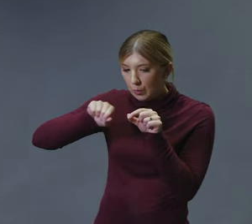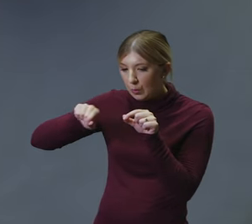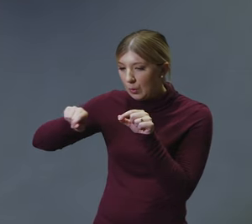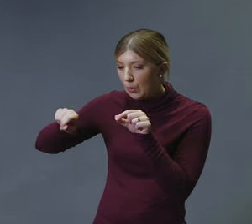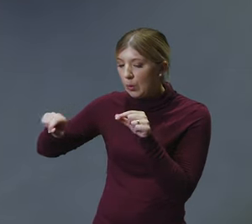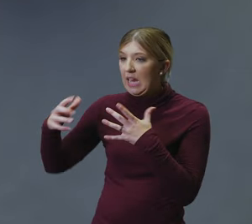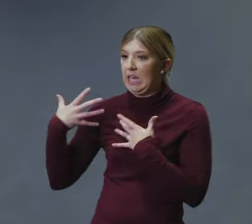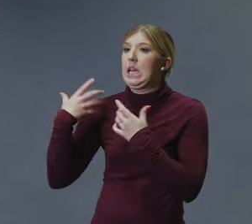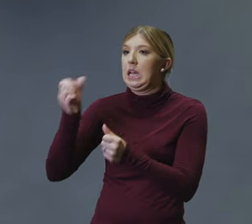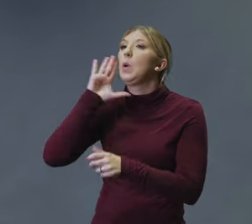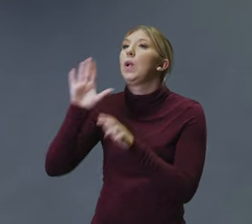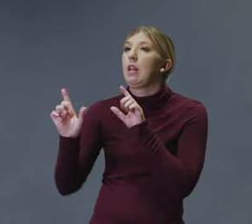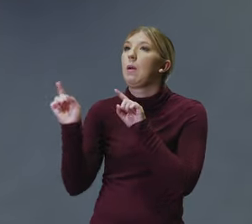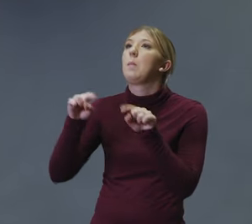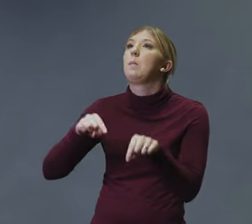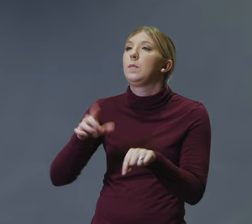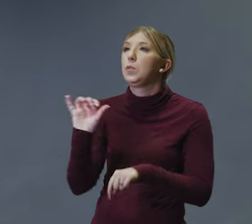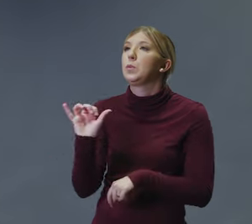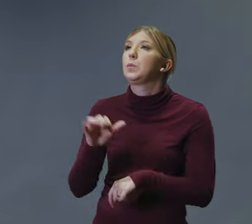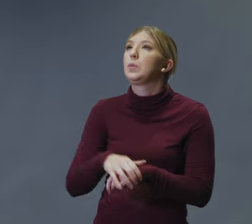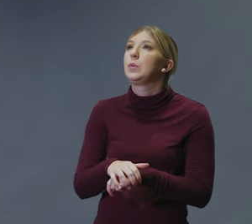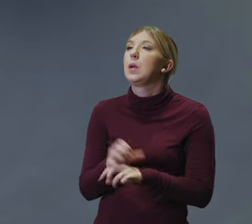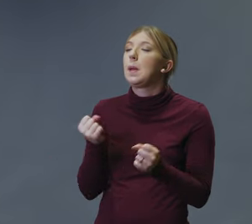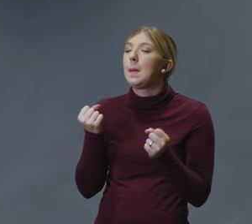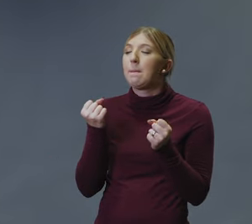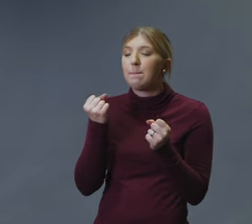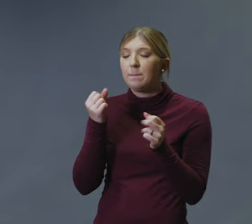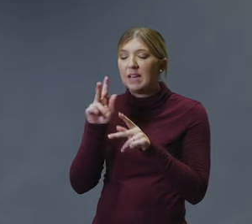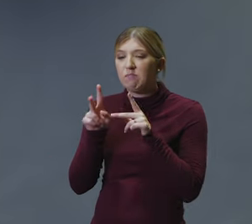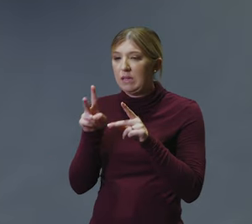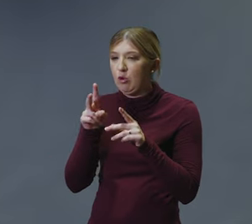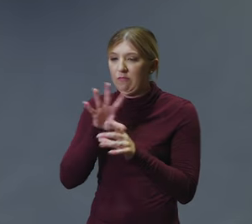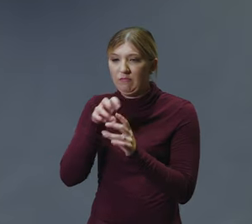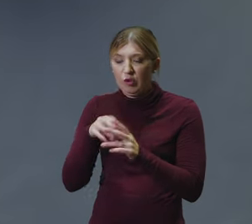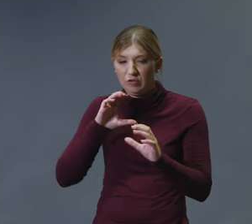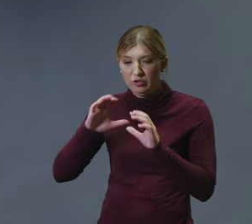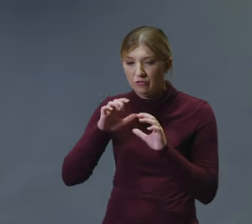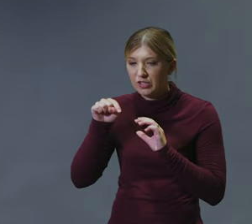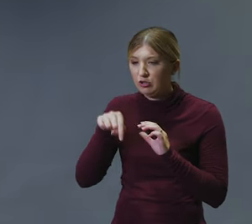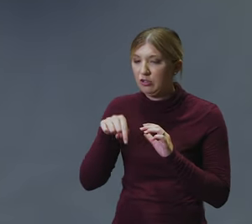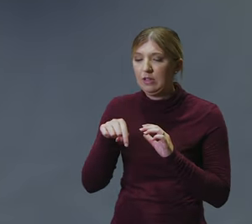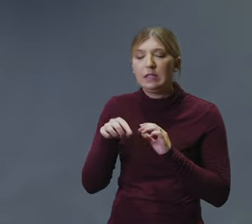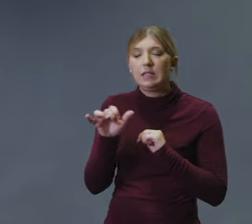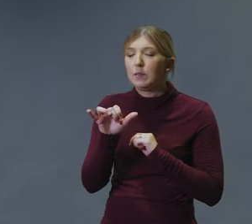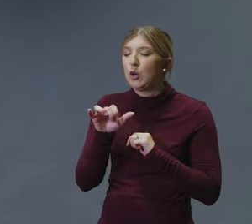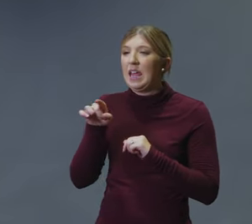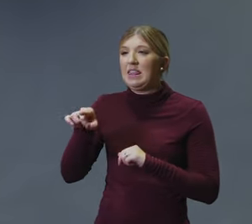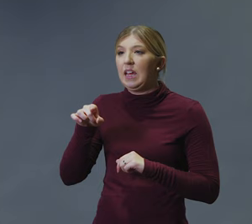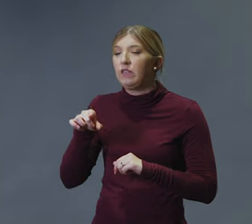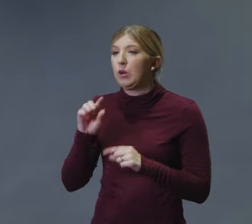healing comes. Father, a lot of times people have stepped into this conversation and they've been